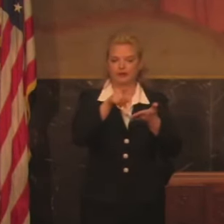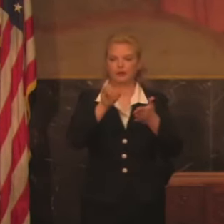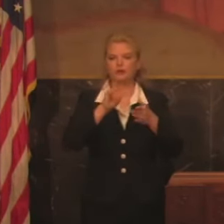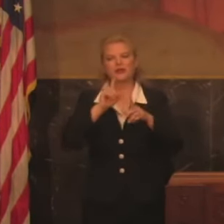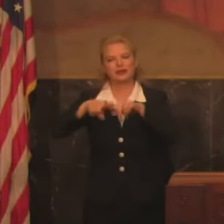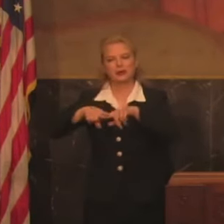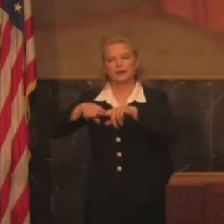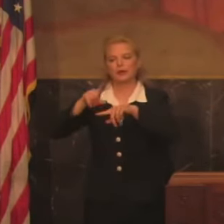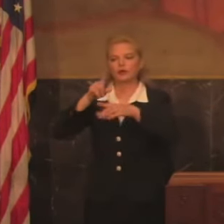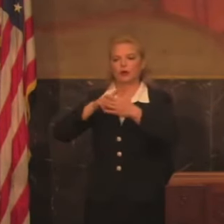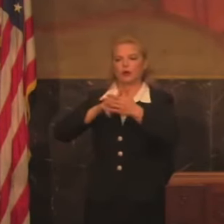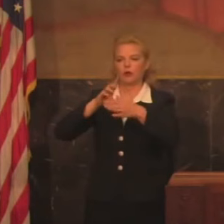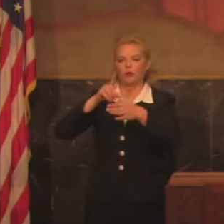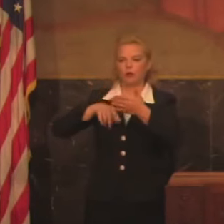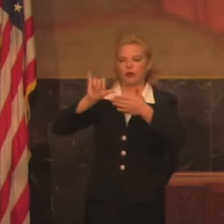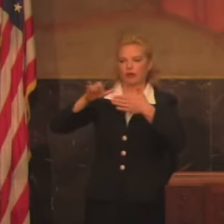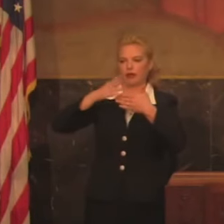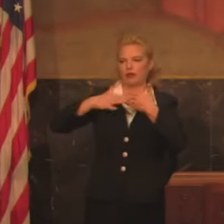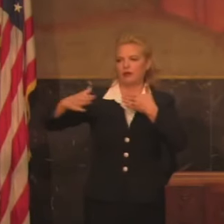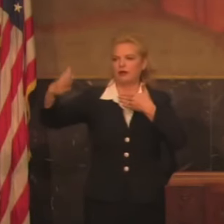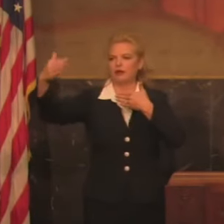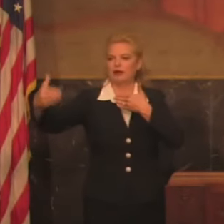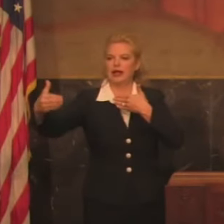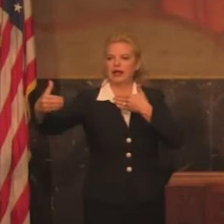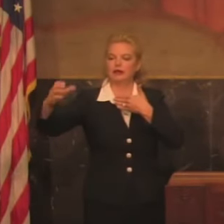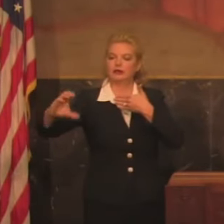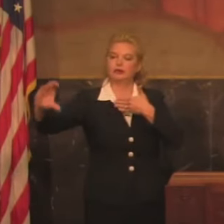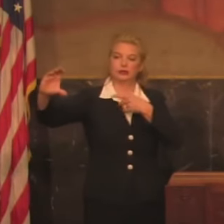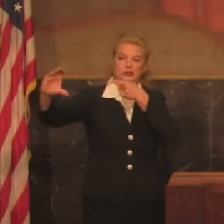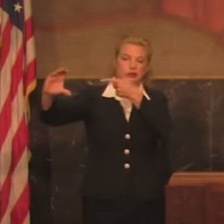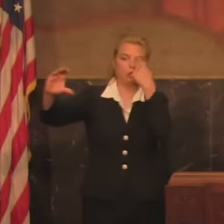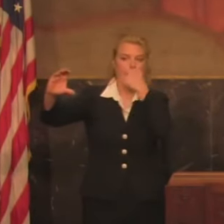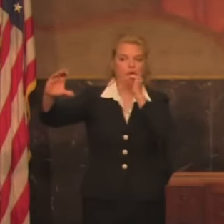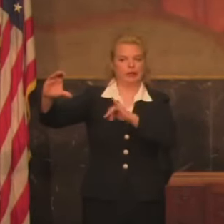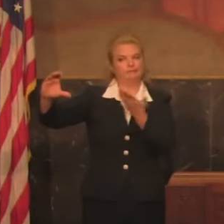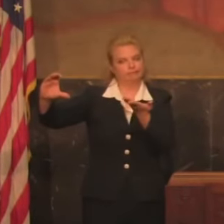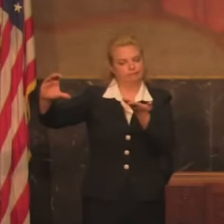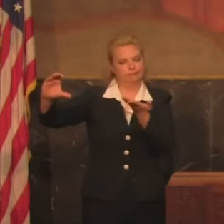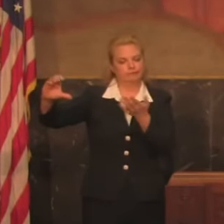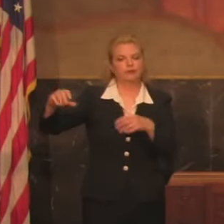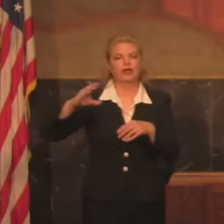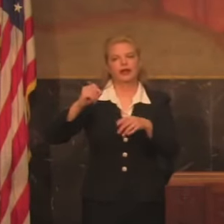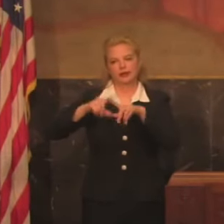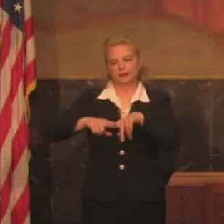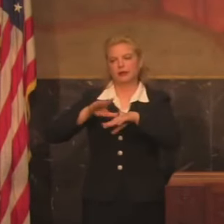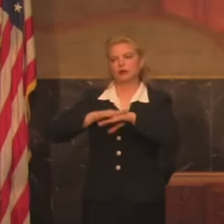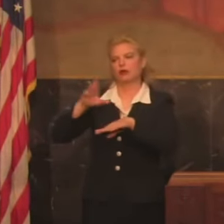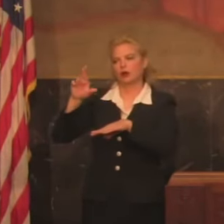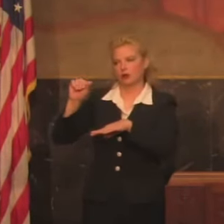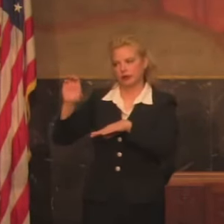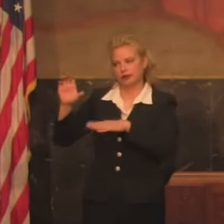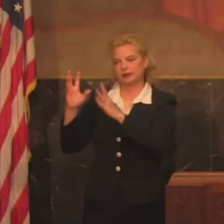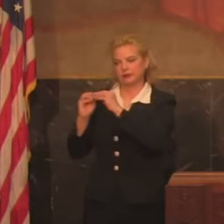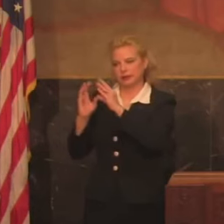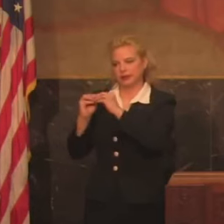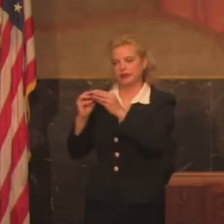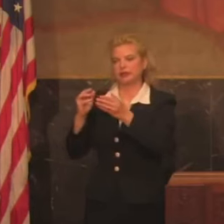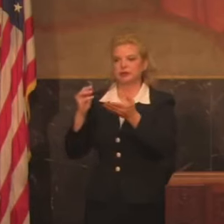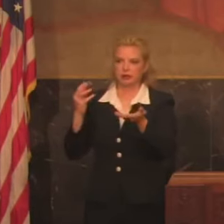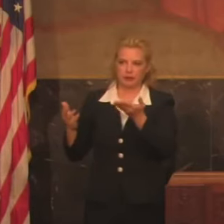final surplus looks like. But we also intend, if possible, and depending upon the outcome of the REC meetings, to